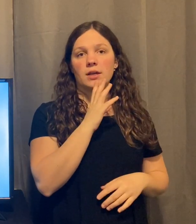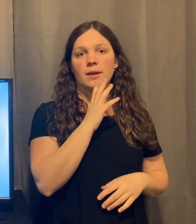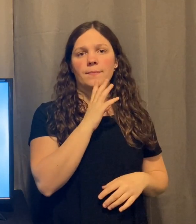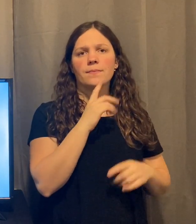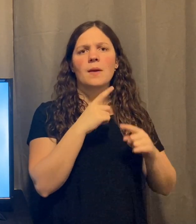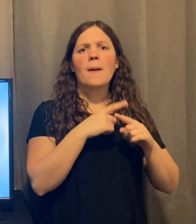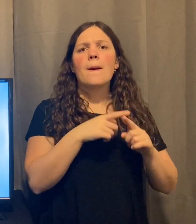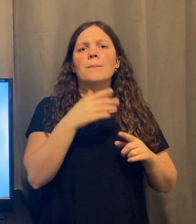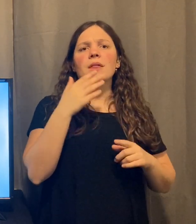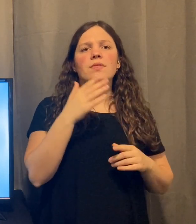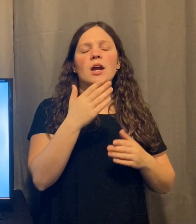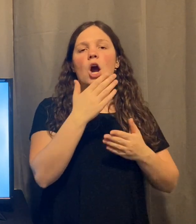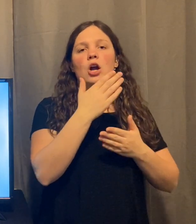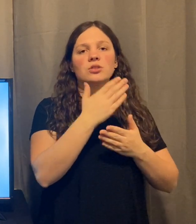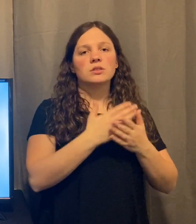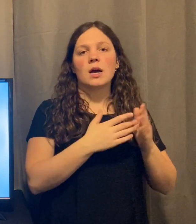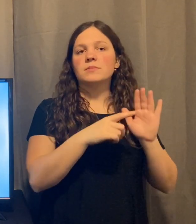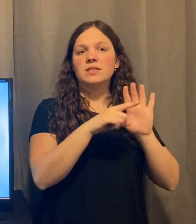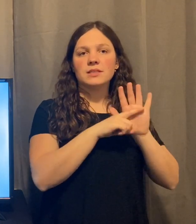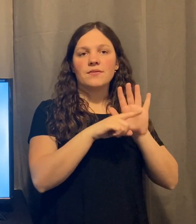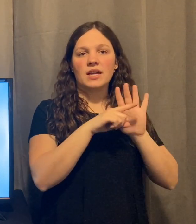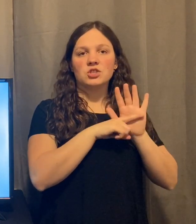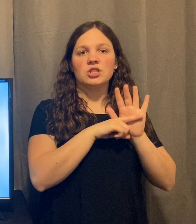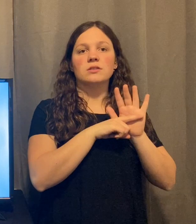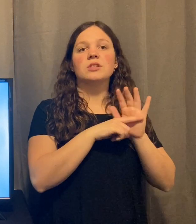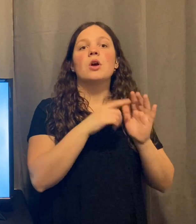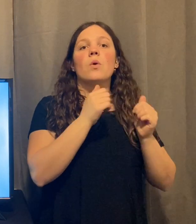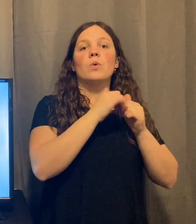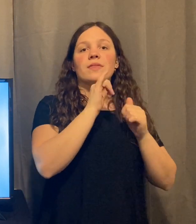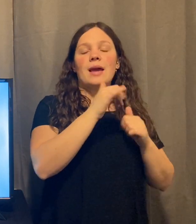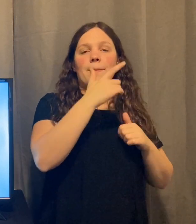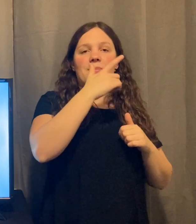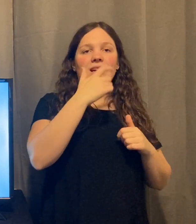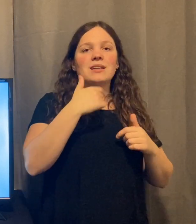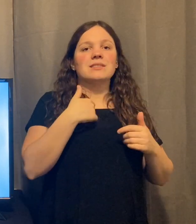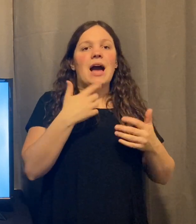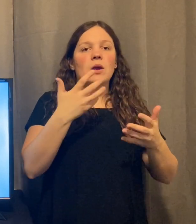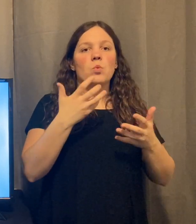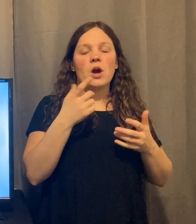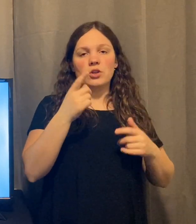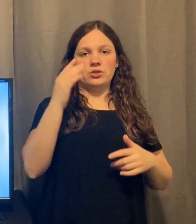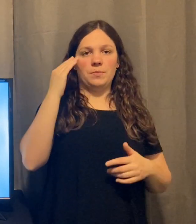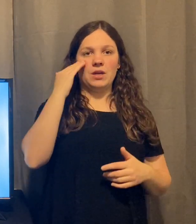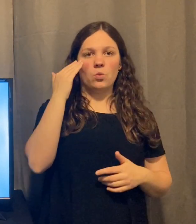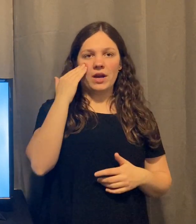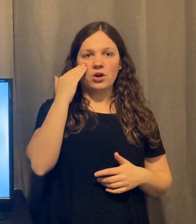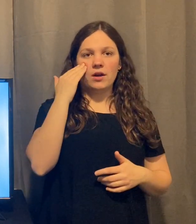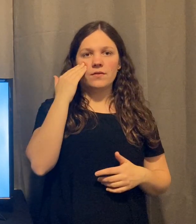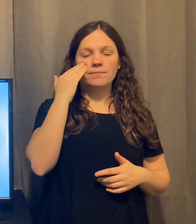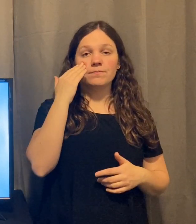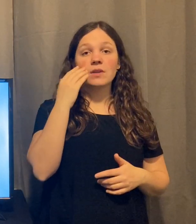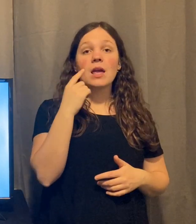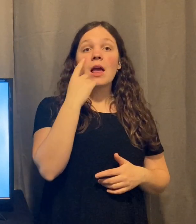talking, but there are some disadvantages with that because I want you to be aware of.